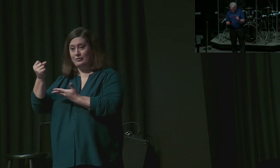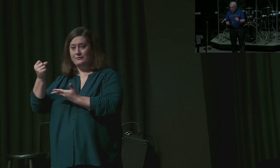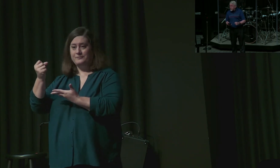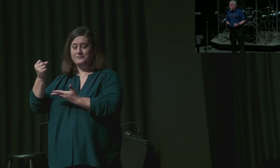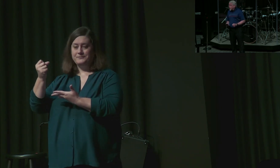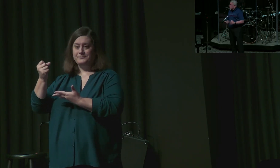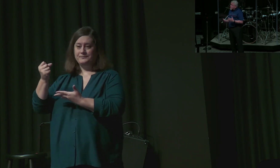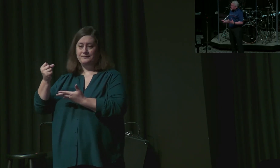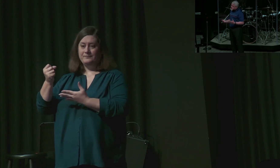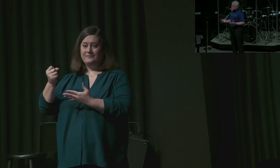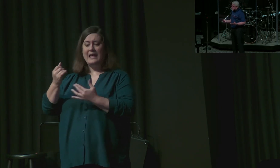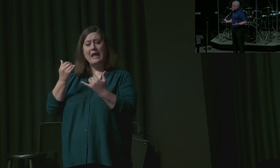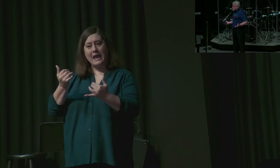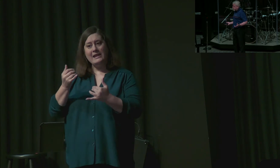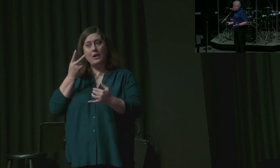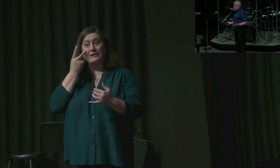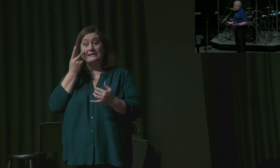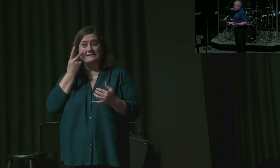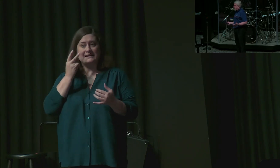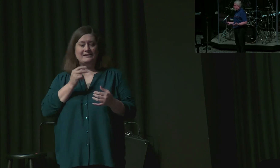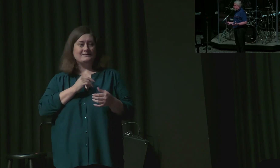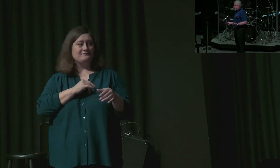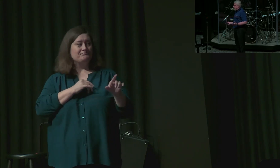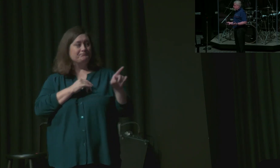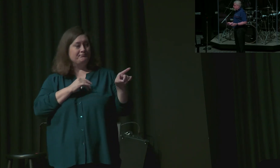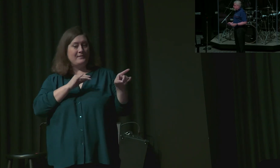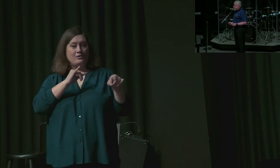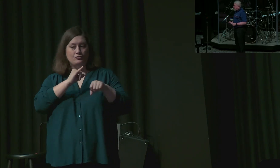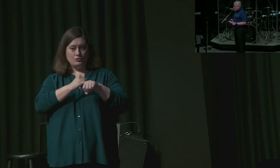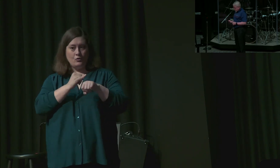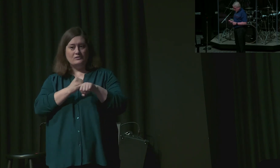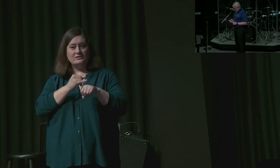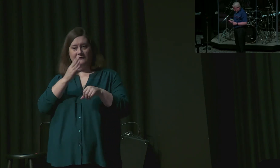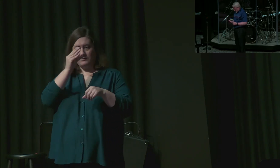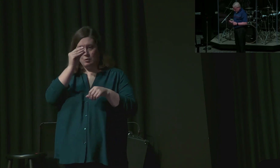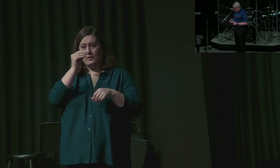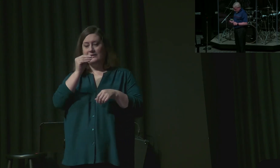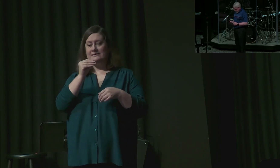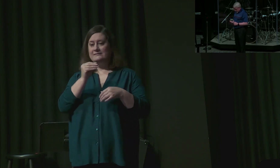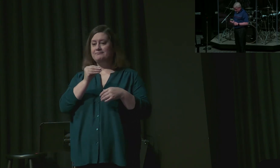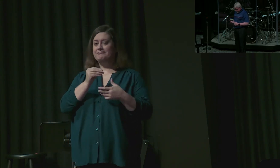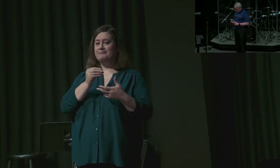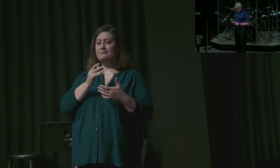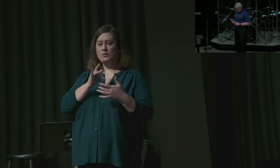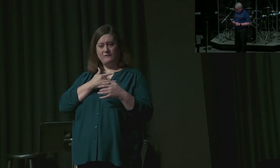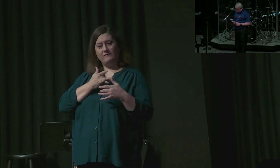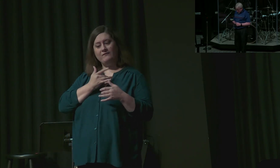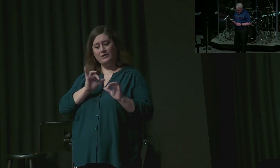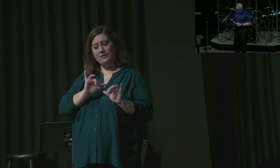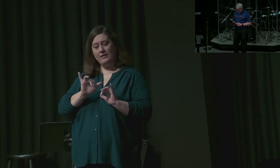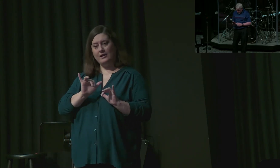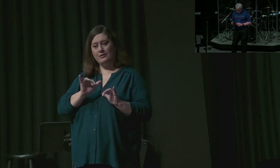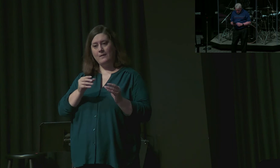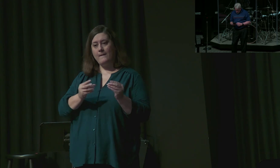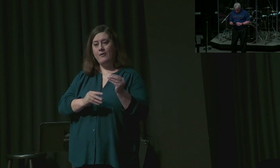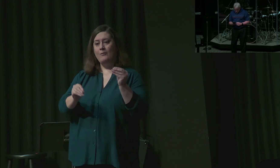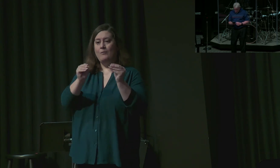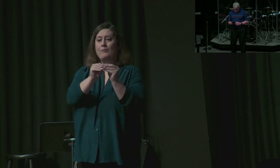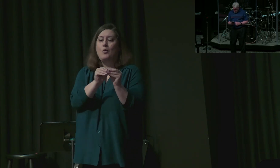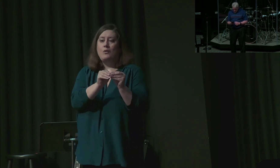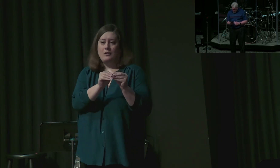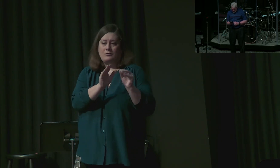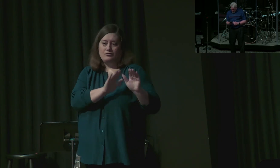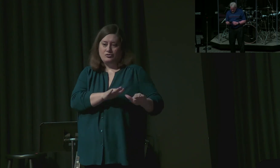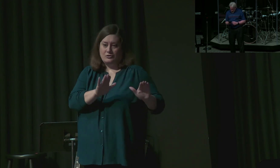can become the rest of the sons that Rachel never had. How often will